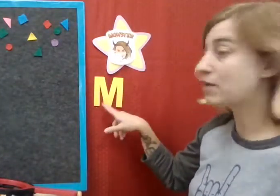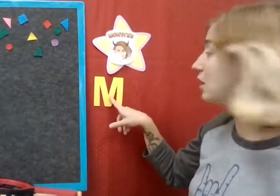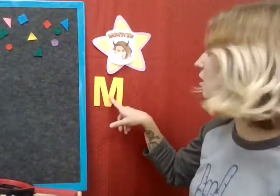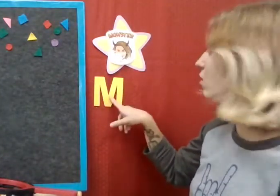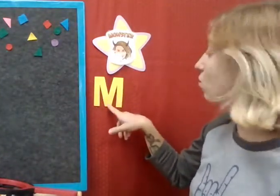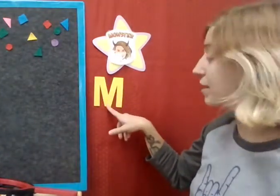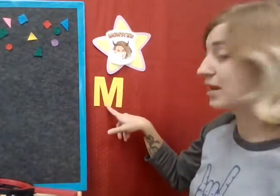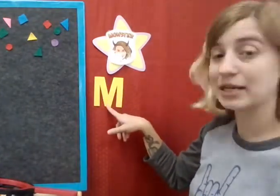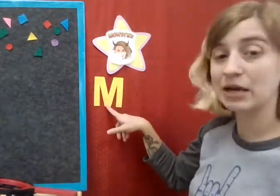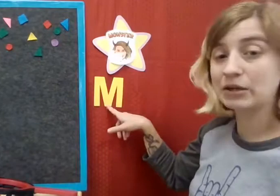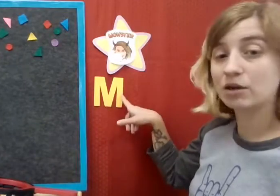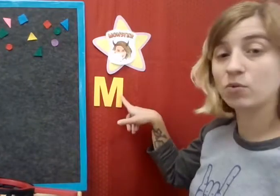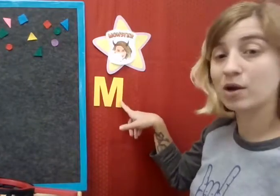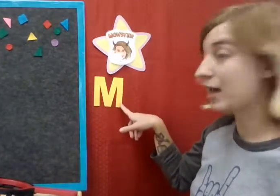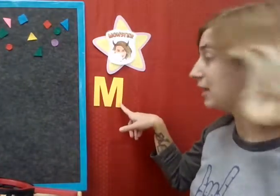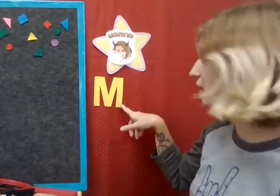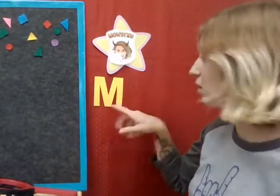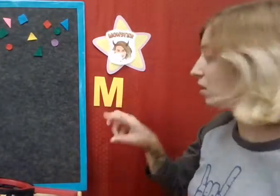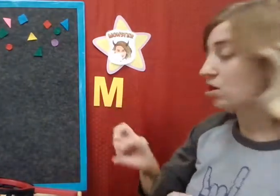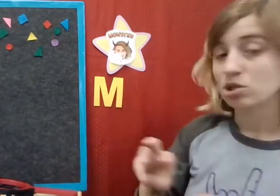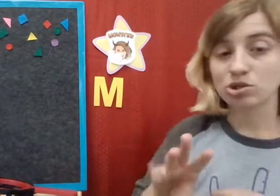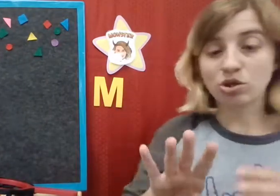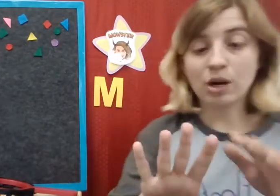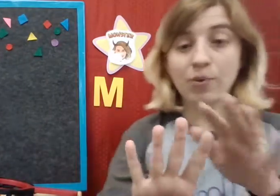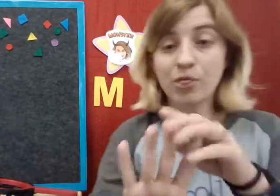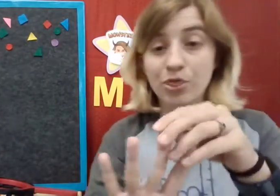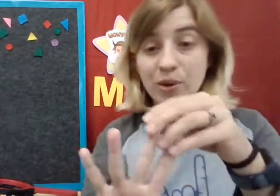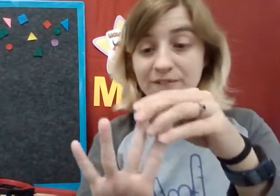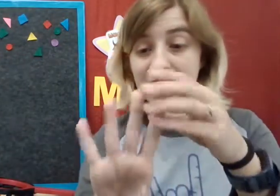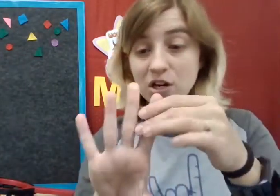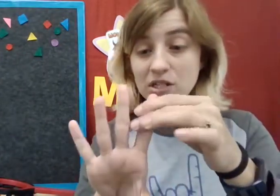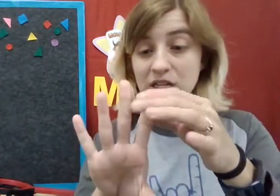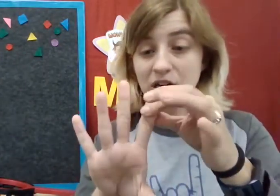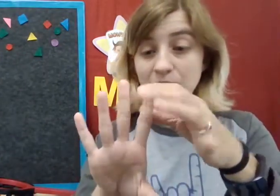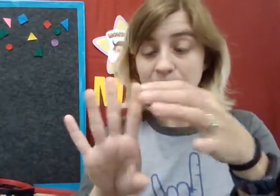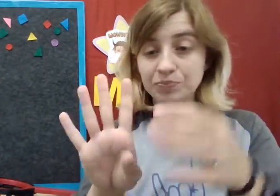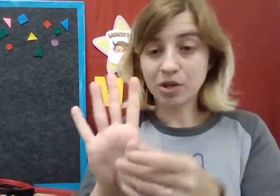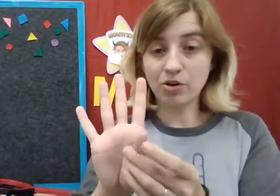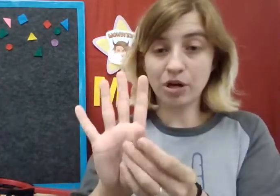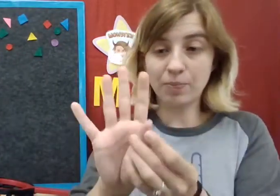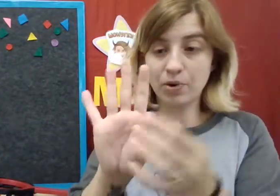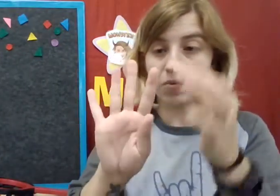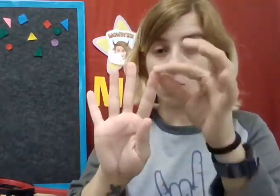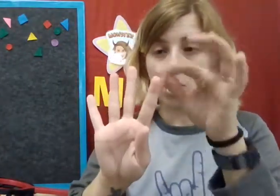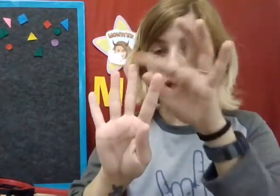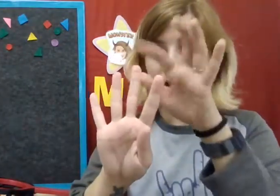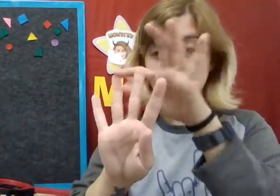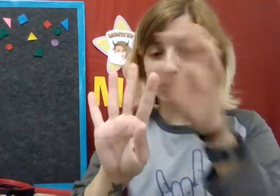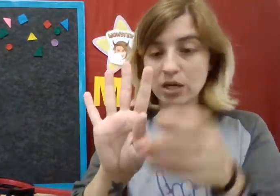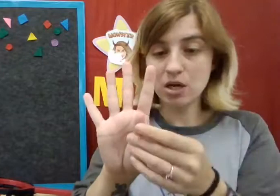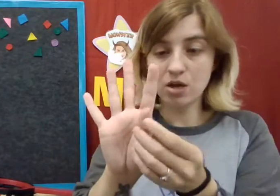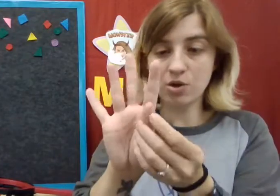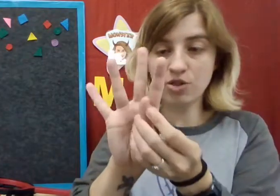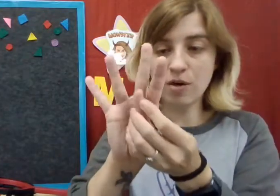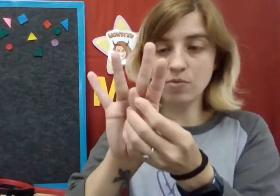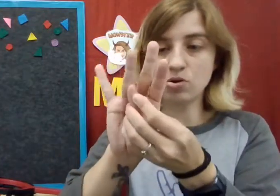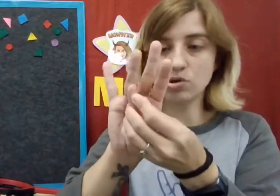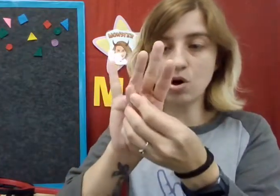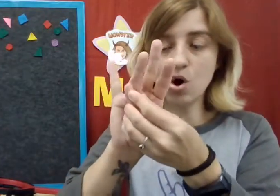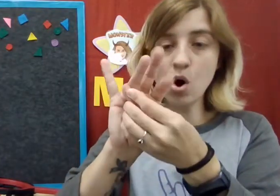here, one line down here, and one line here. So you're gonna put three fingers here. You're gonna put one, two, three. Your thumb goes